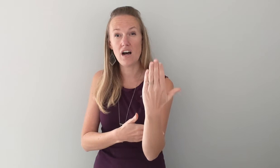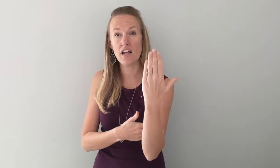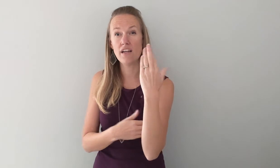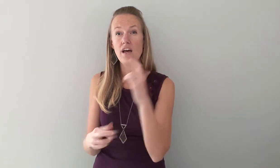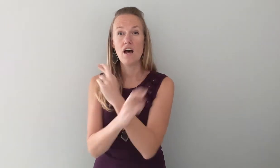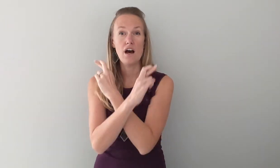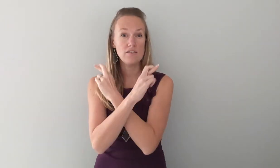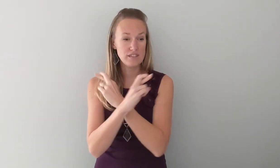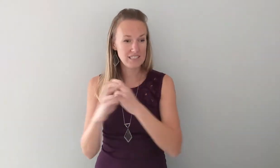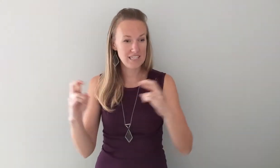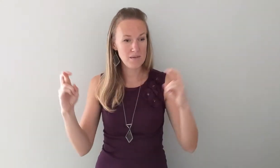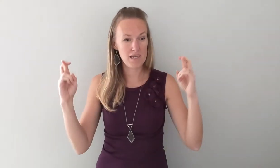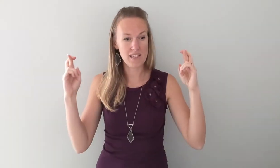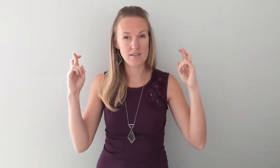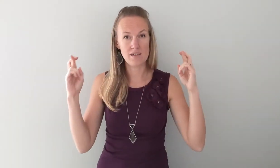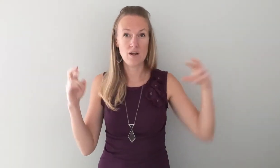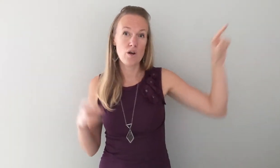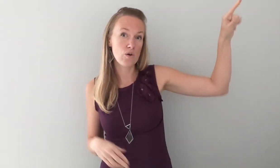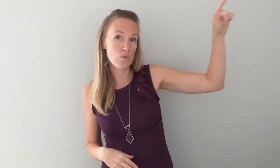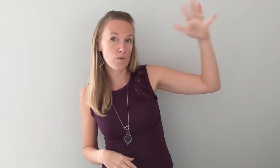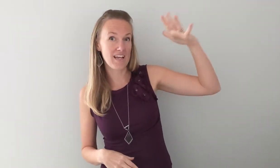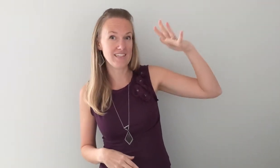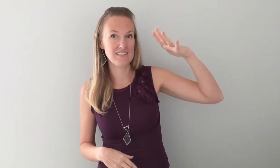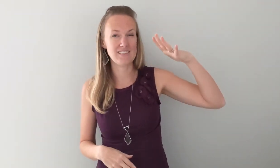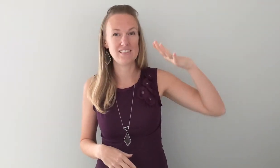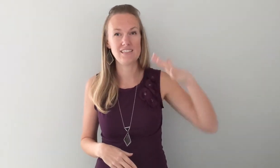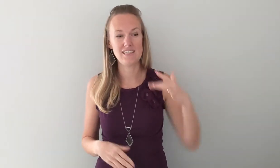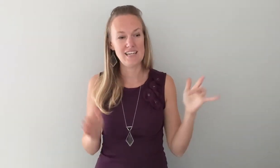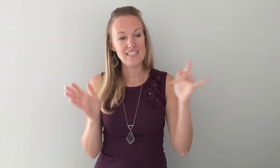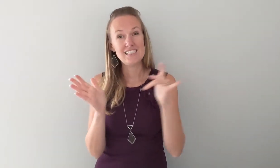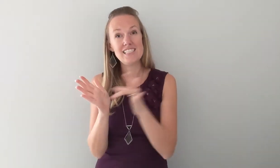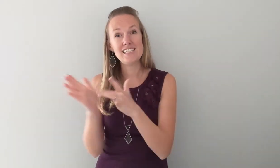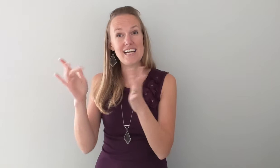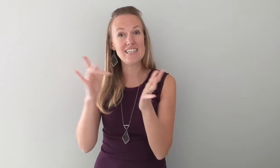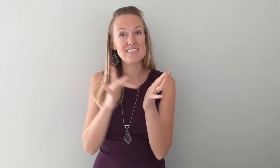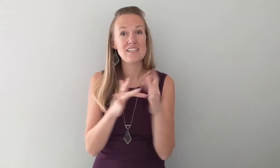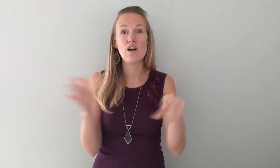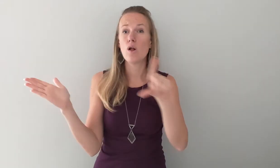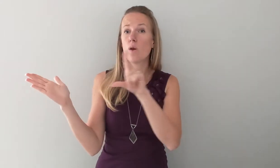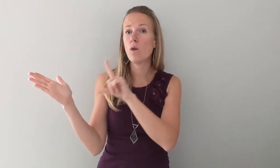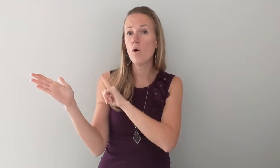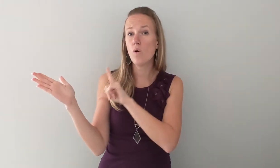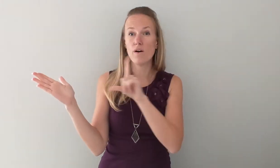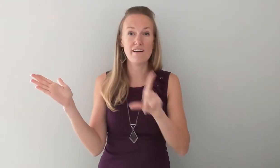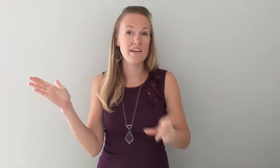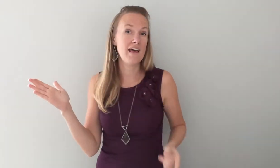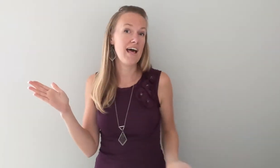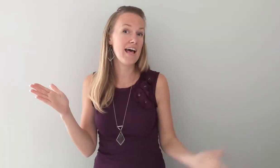dawn of redeeming grace. Jesus, Lord, at